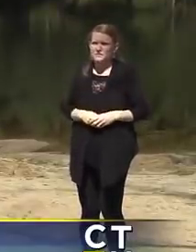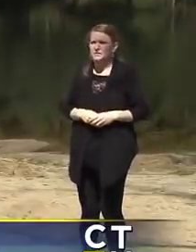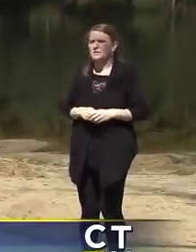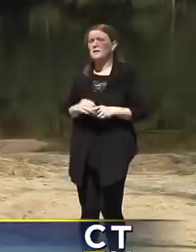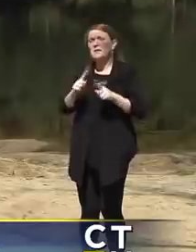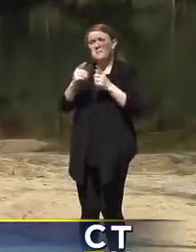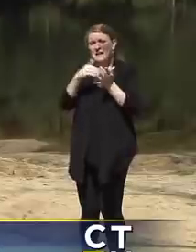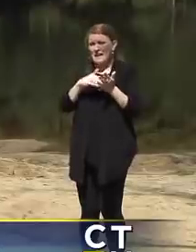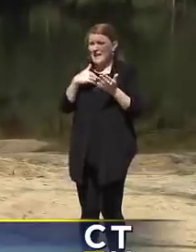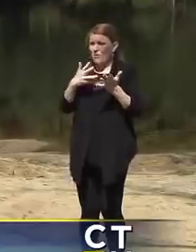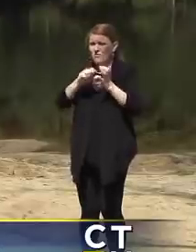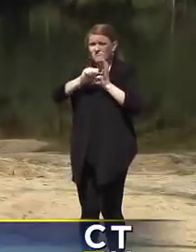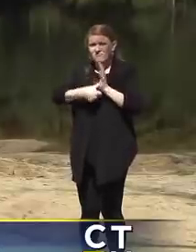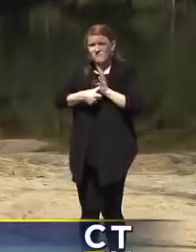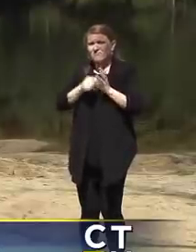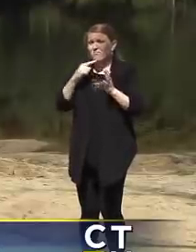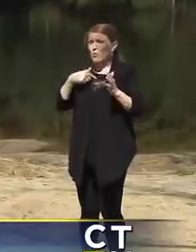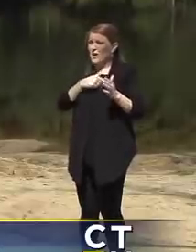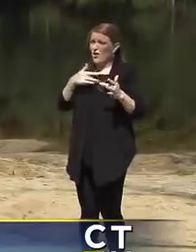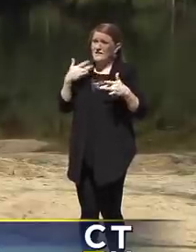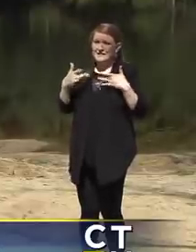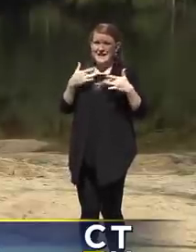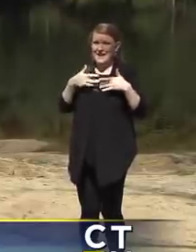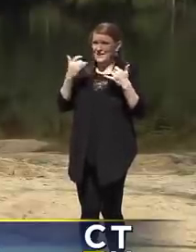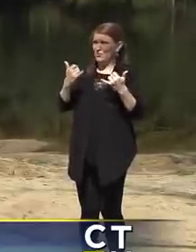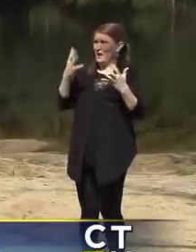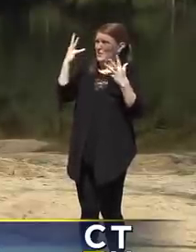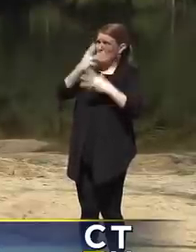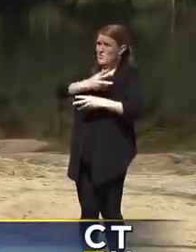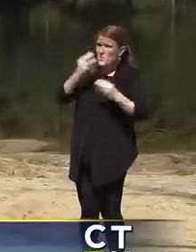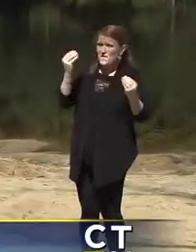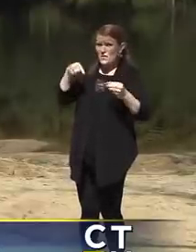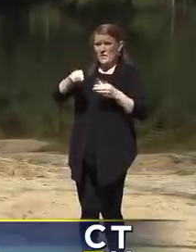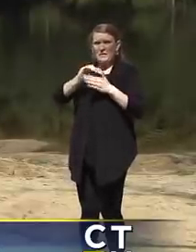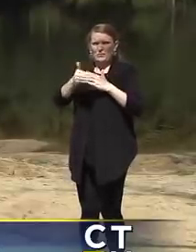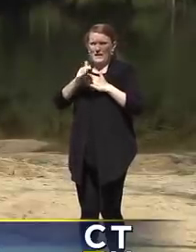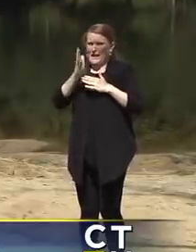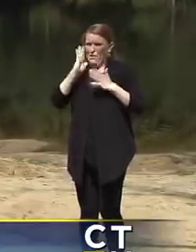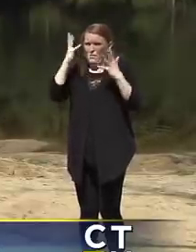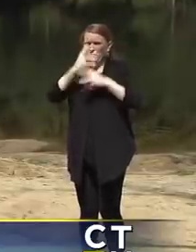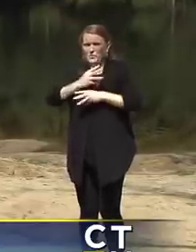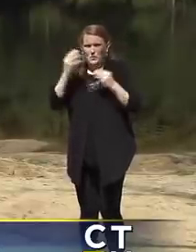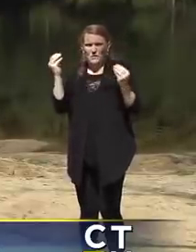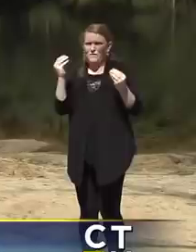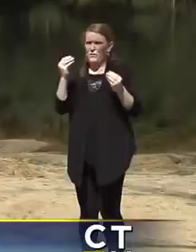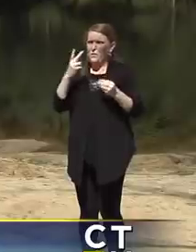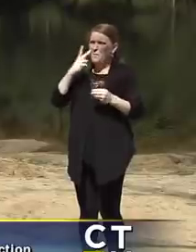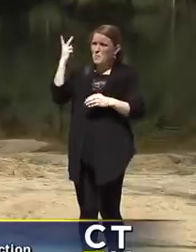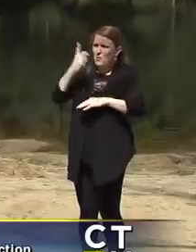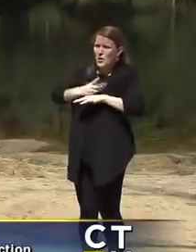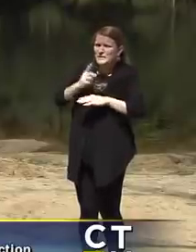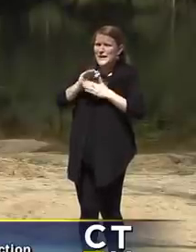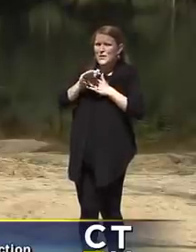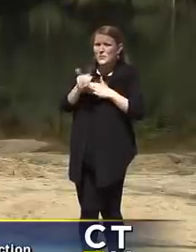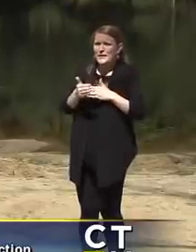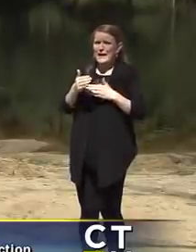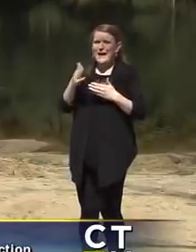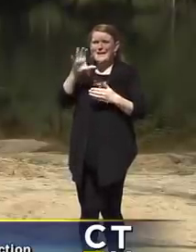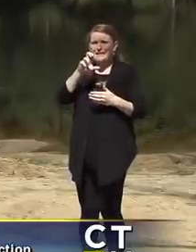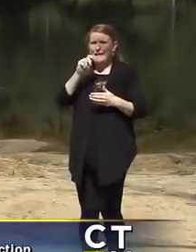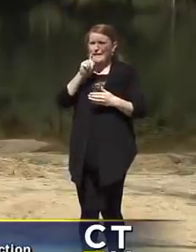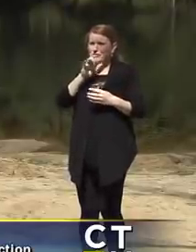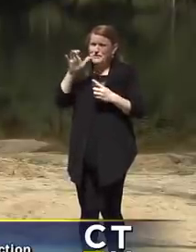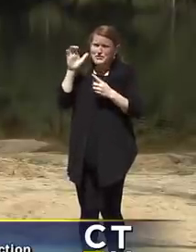gorgeous day. It's going to be a gorgeous weekend, Memorial Day. We are blessed to have such terrific parks. We are excited to share that with